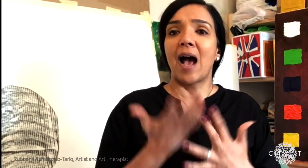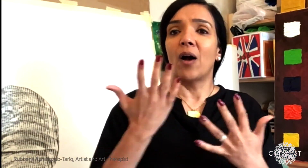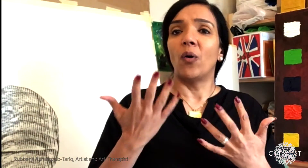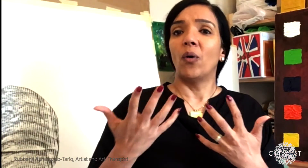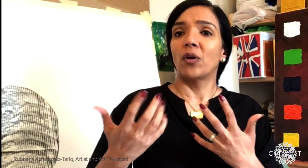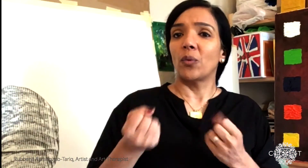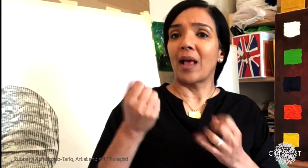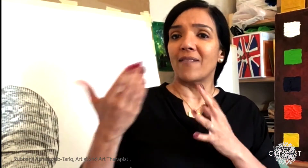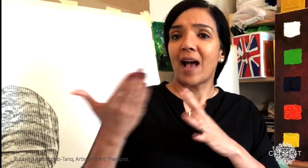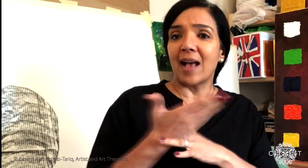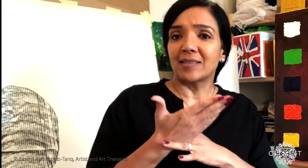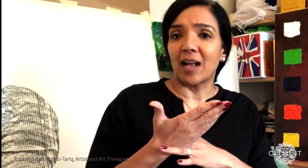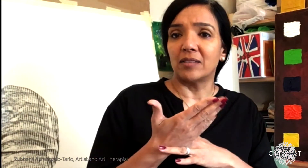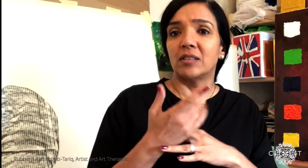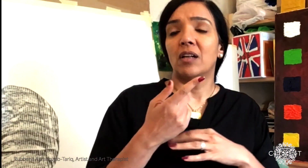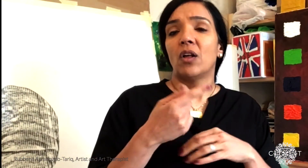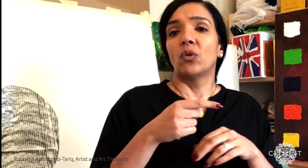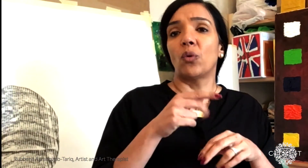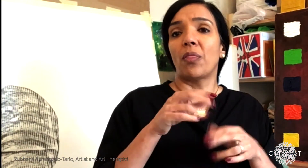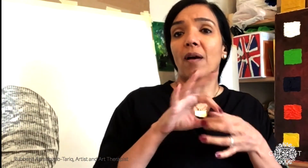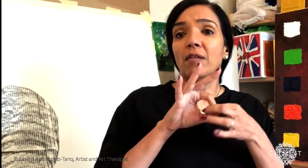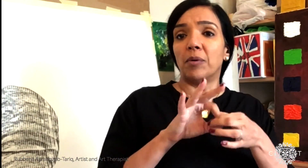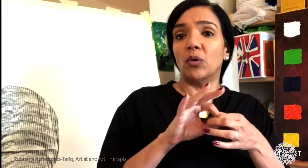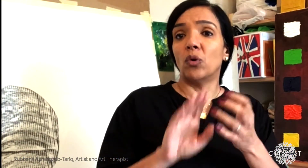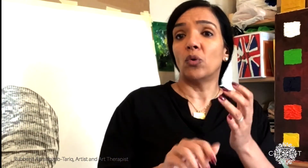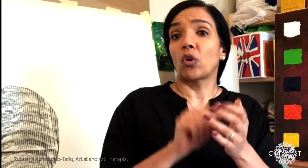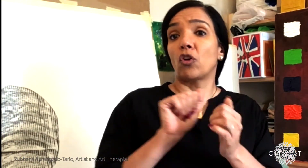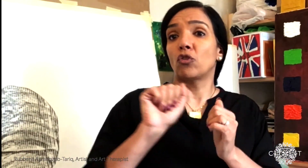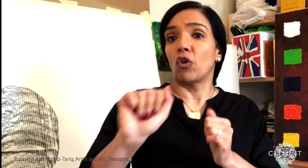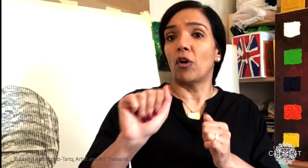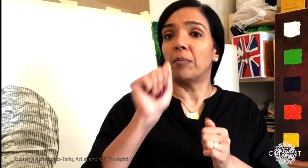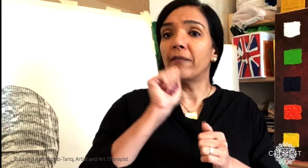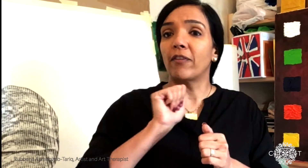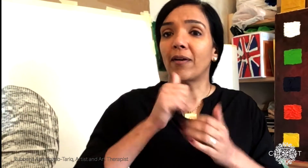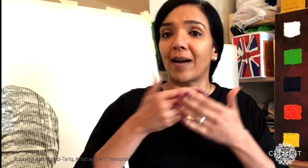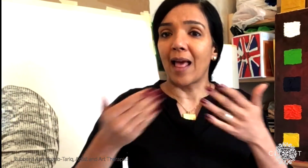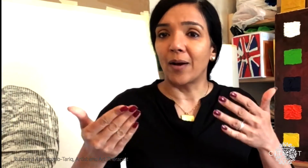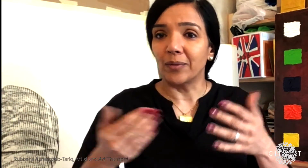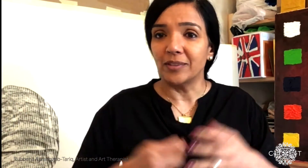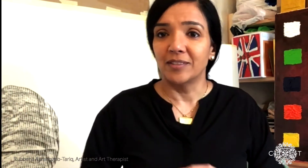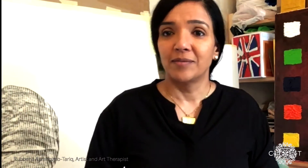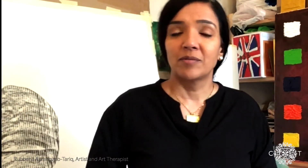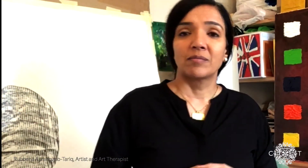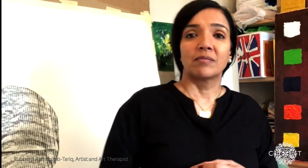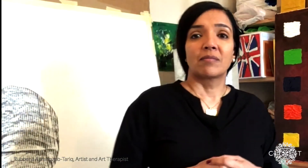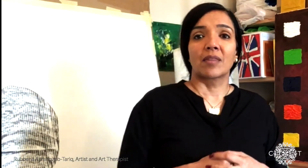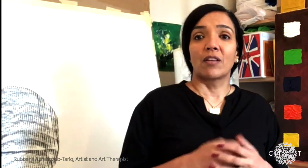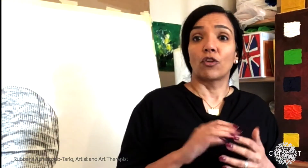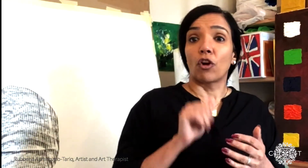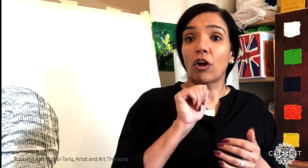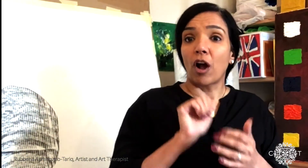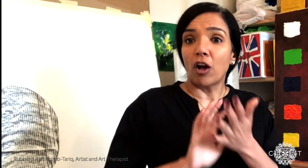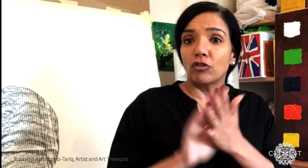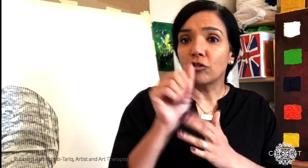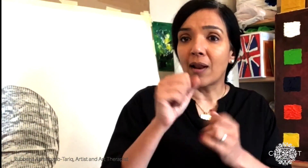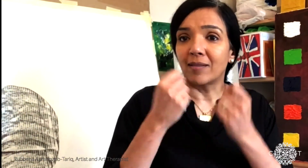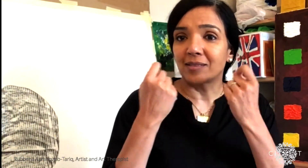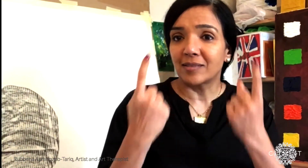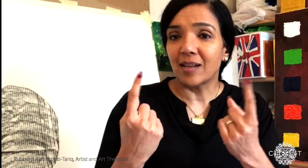how do we have access to therapists who've got your preferred language, your cultural